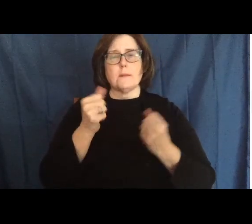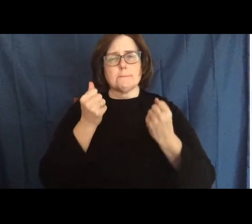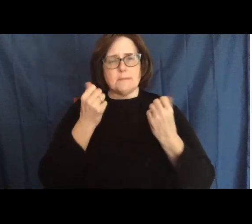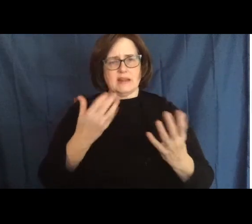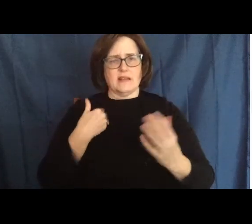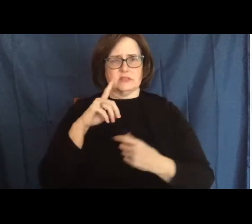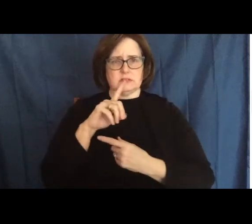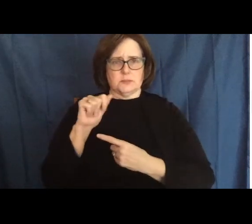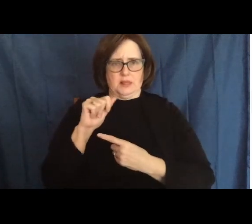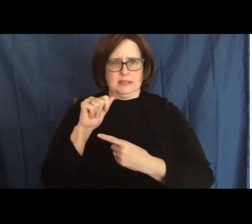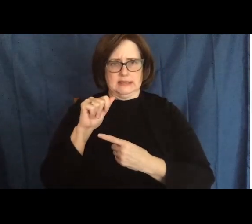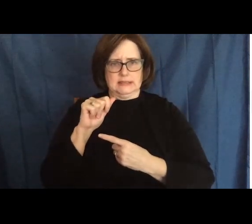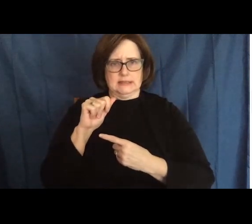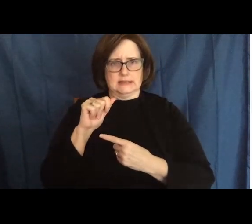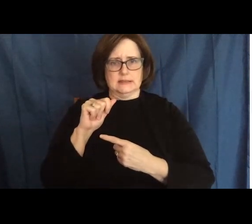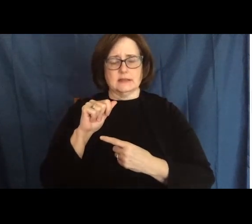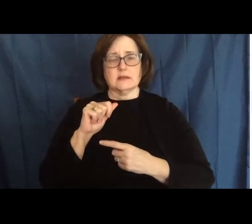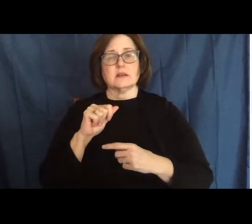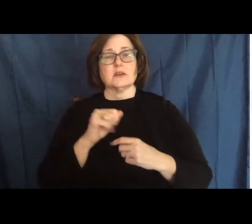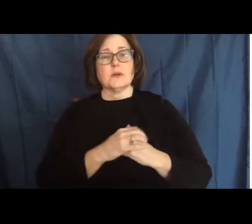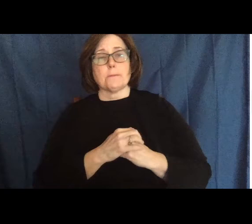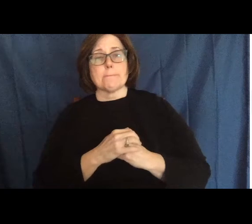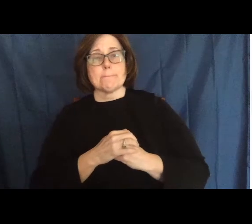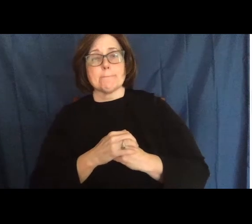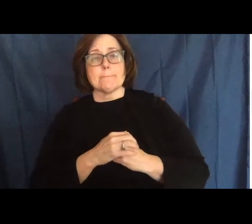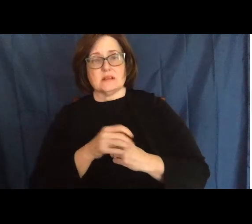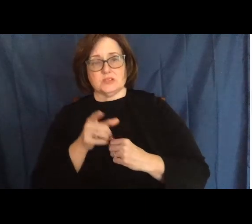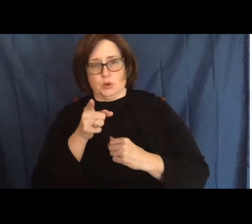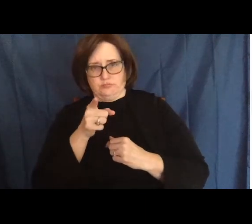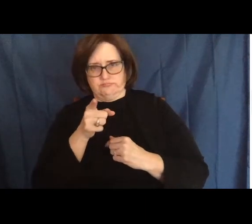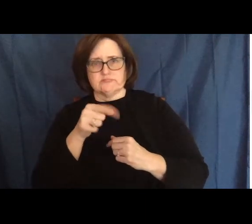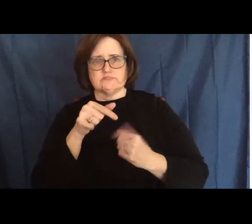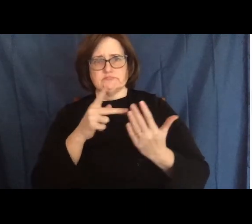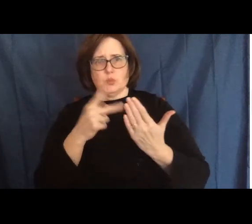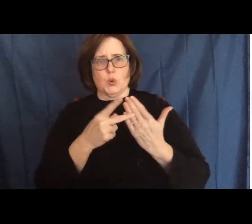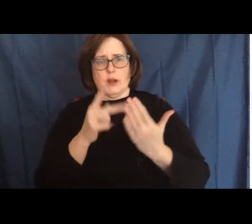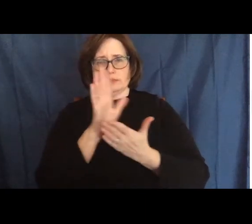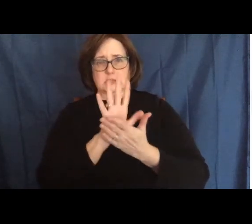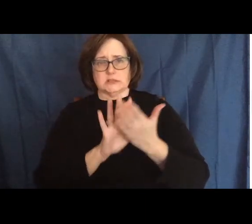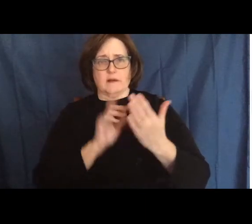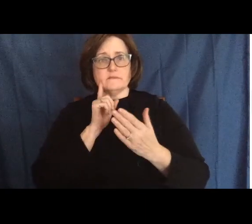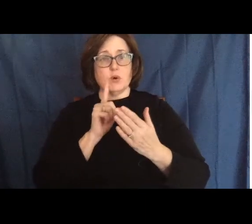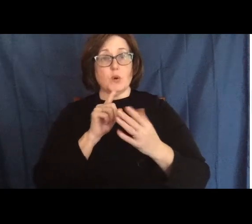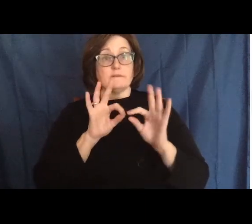But this approach, this curricula design, focusing on the Stay-at-Home Family